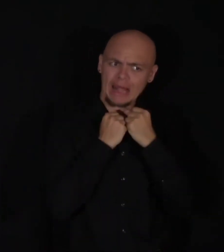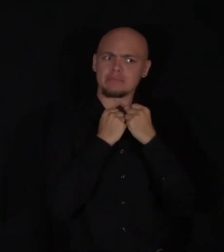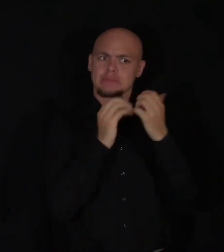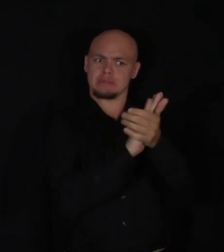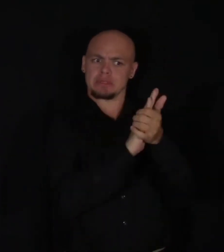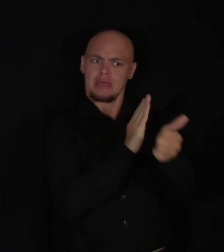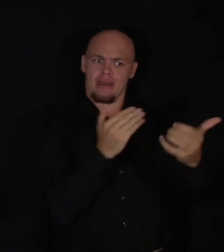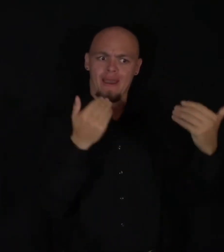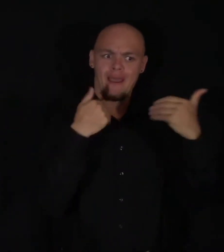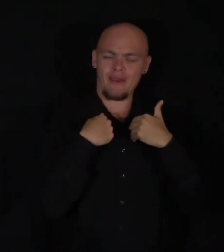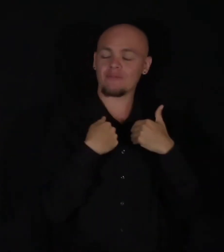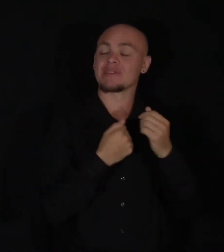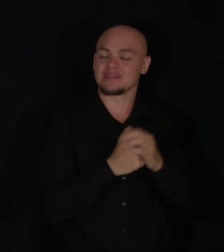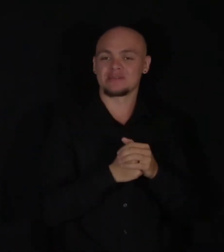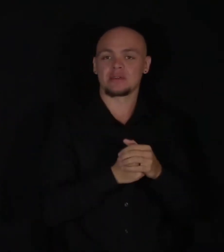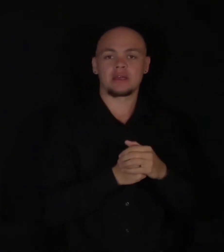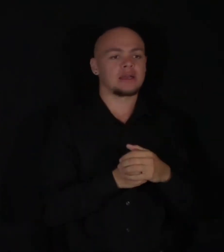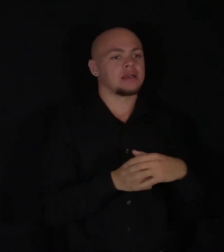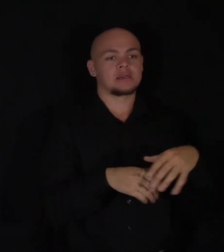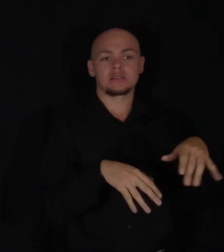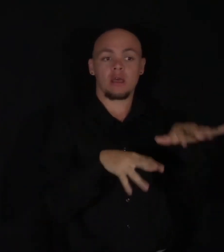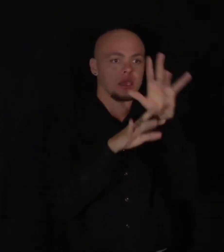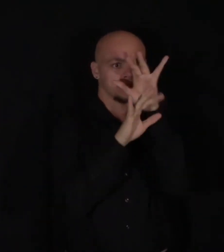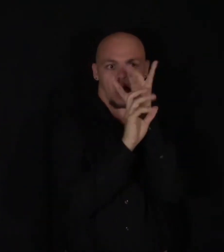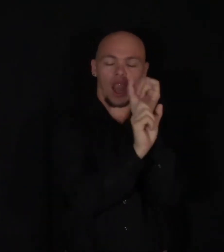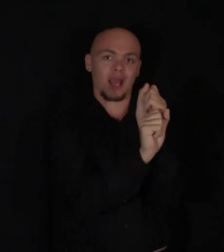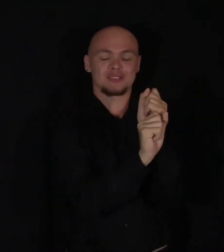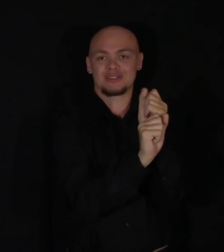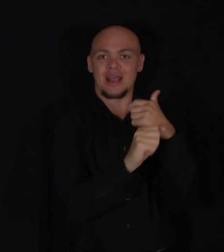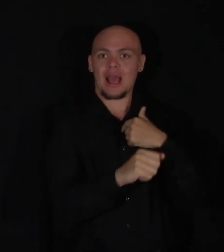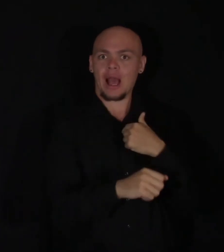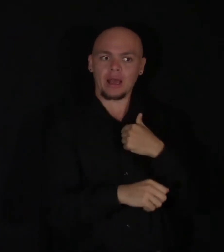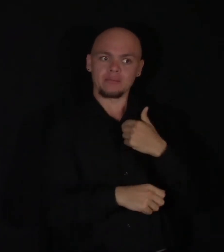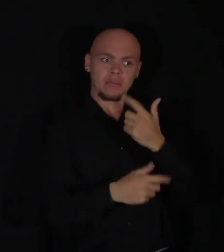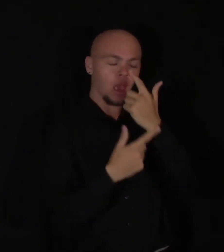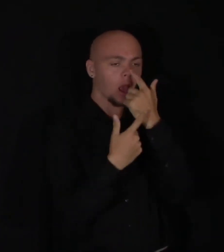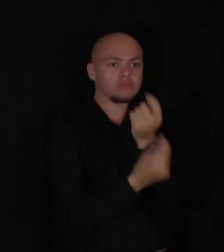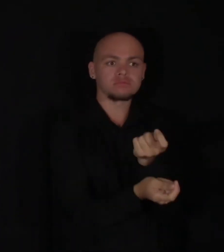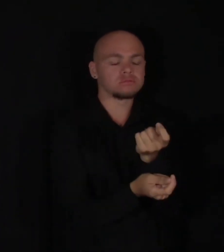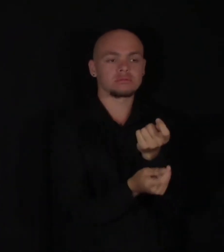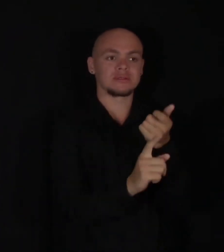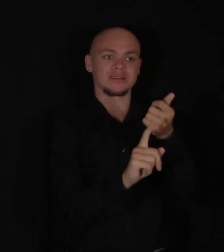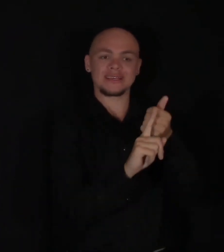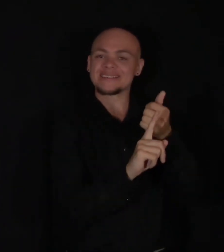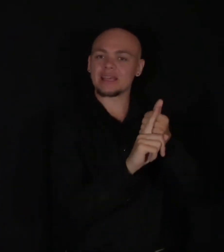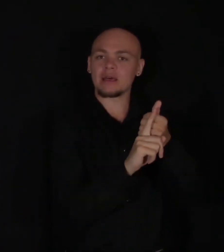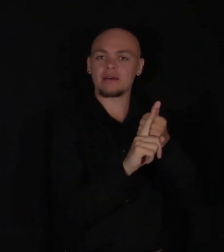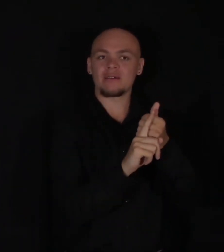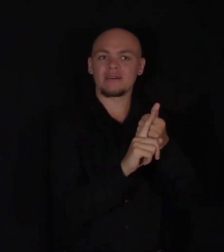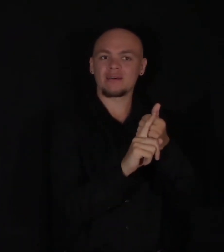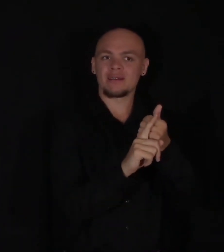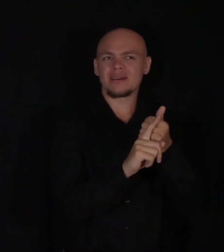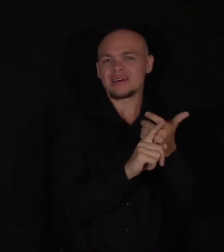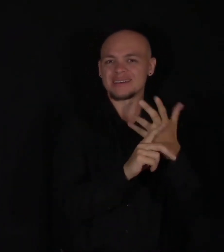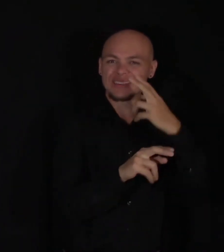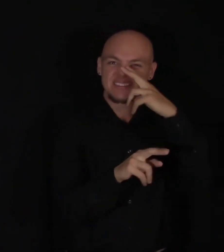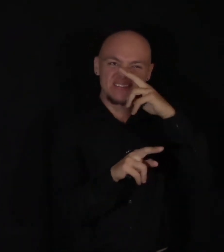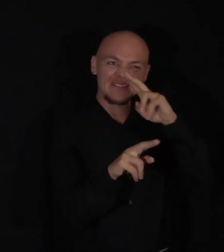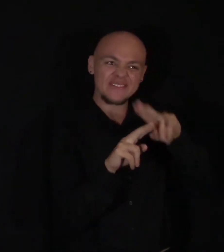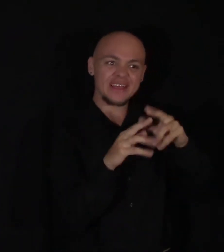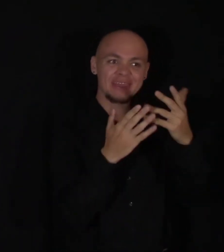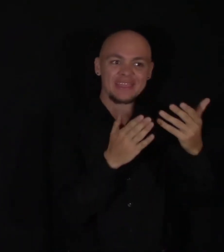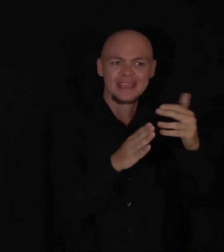I'm so fascinated with seduction, but mostly because it's such a playful, fun thing. I